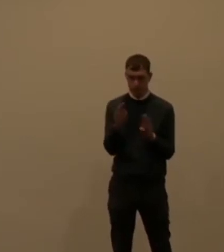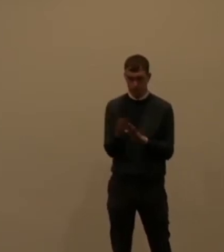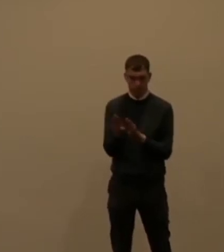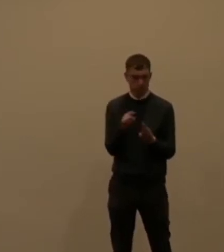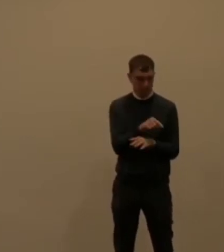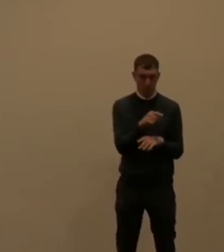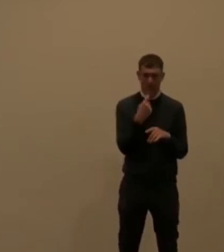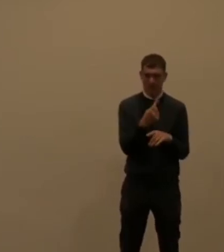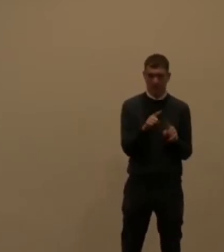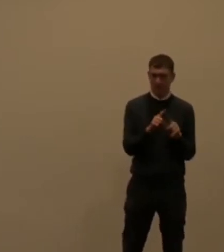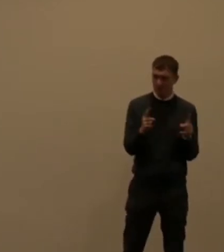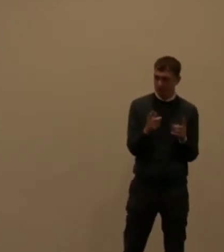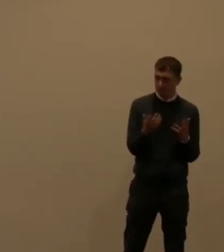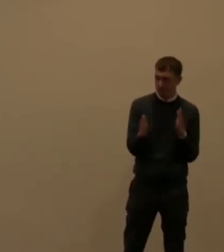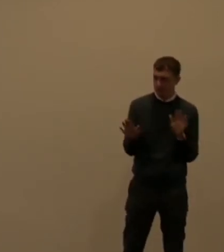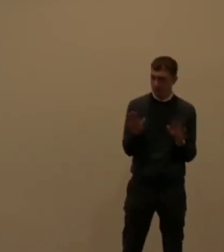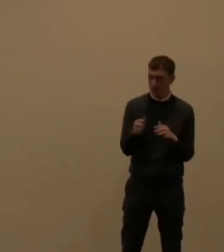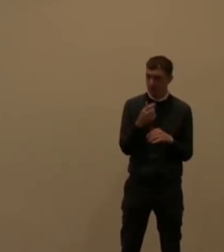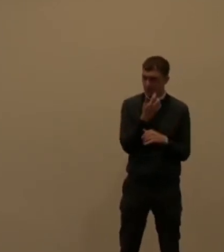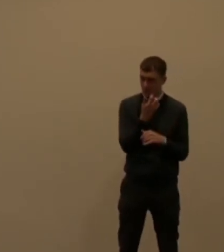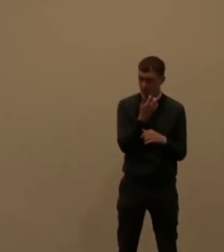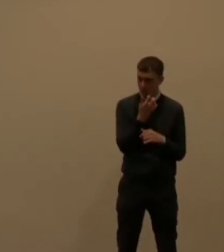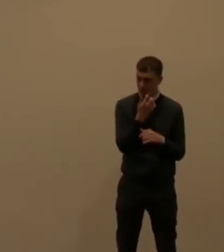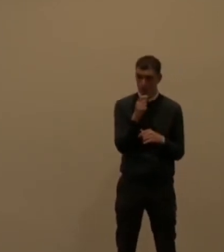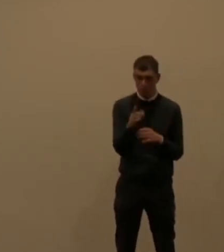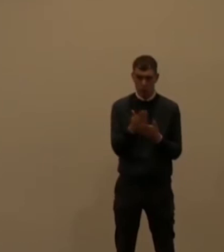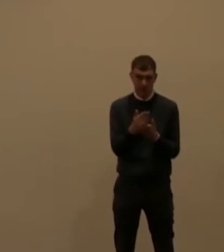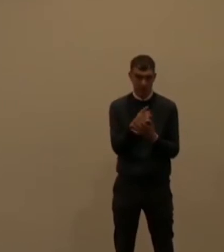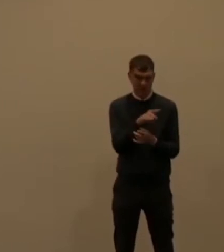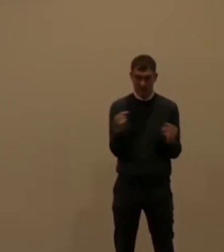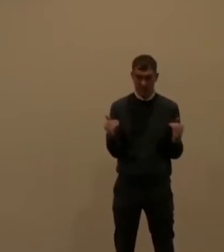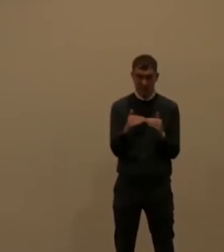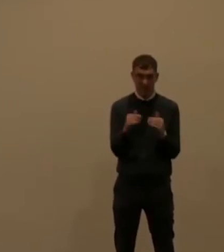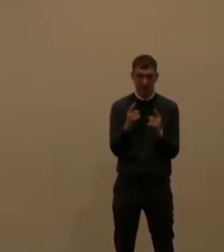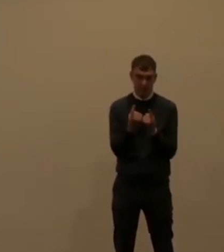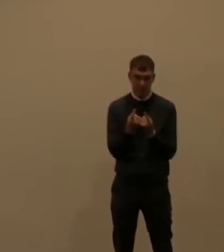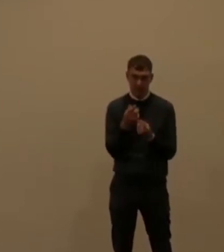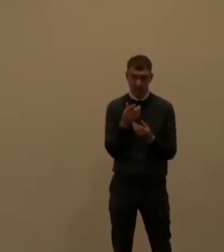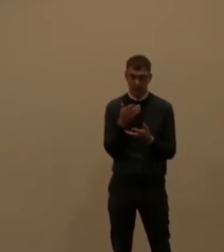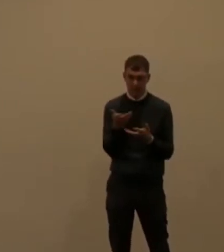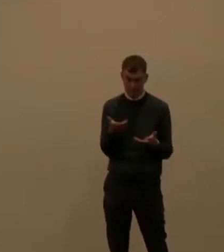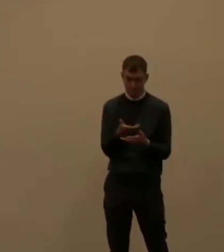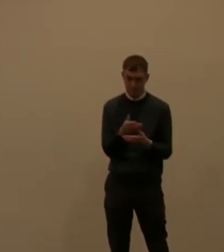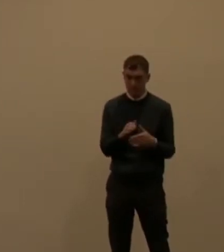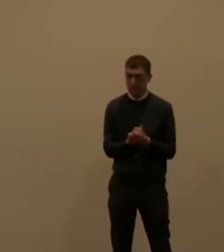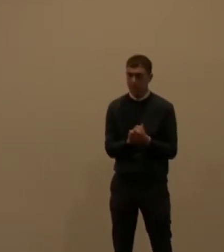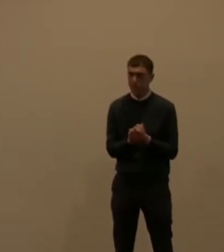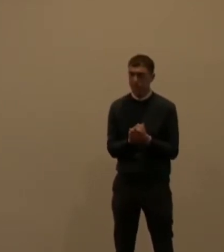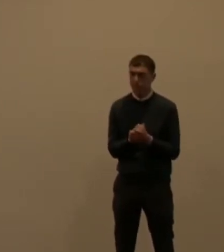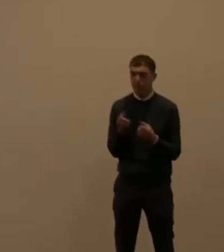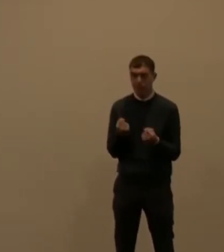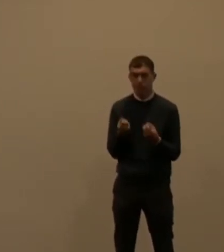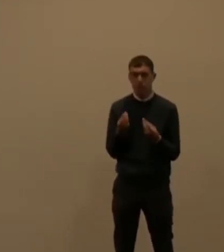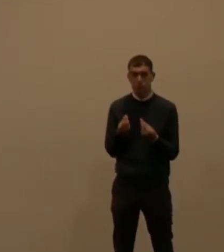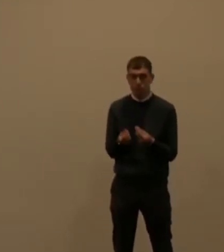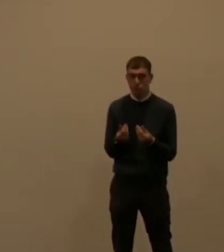another thing, while they're actually thinking they're talking about the same thing. And do we have all the needed resources? If